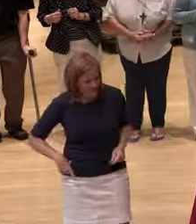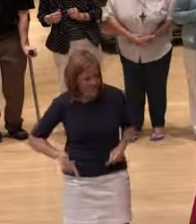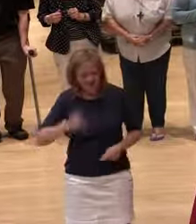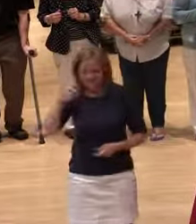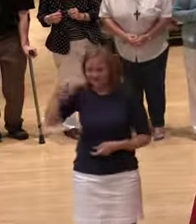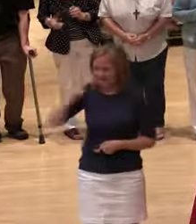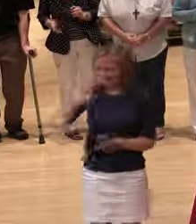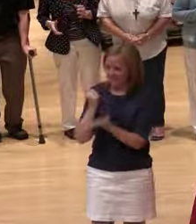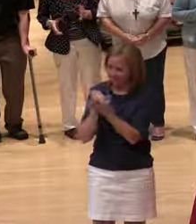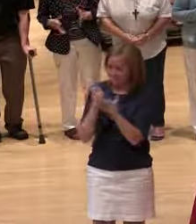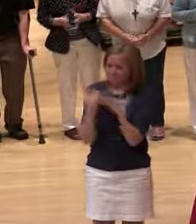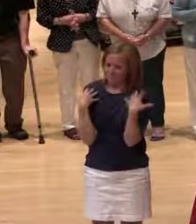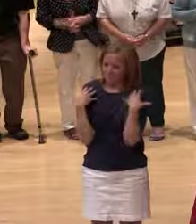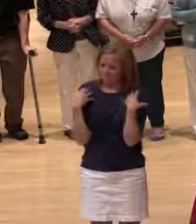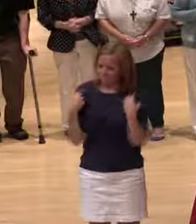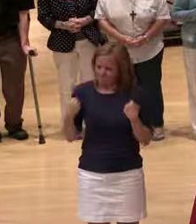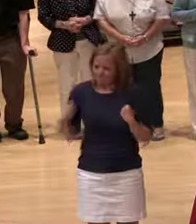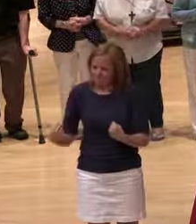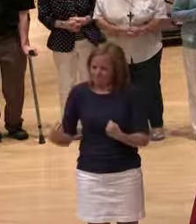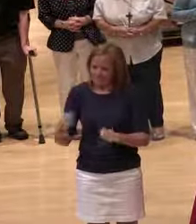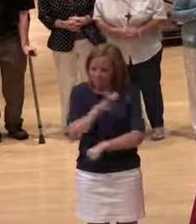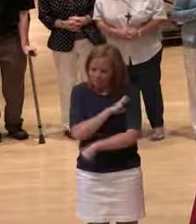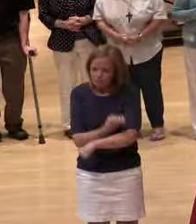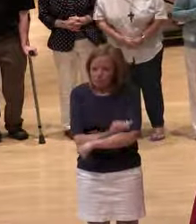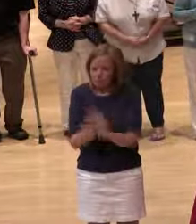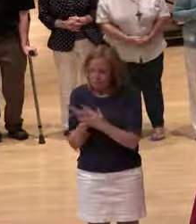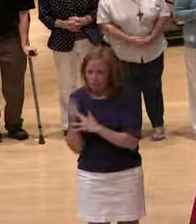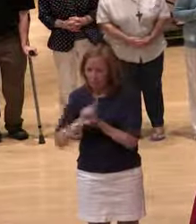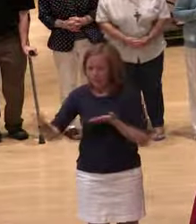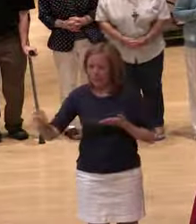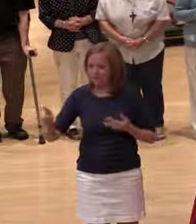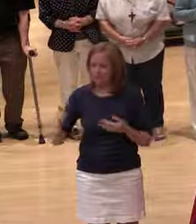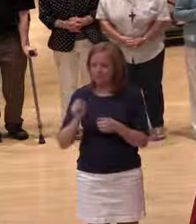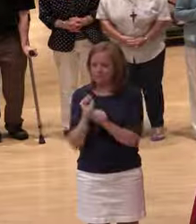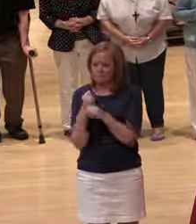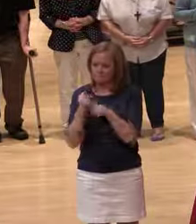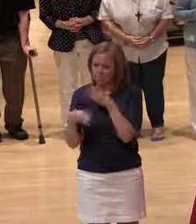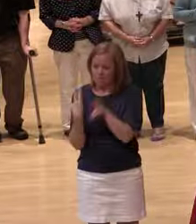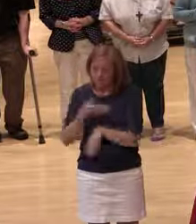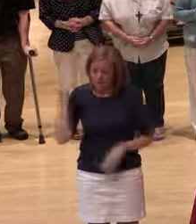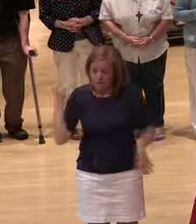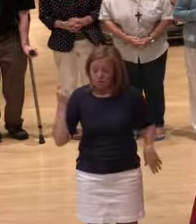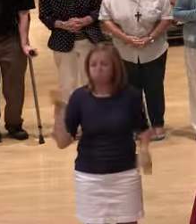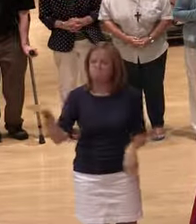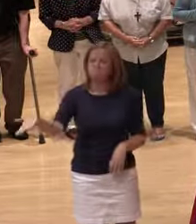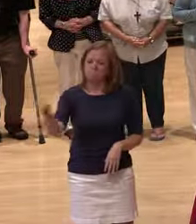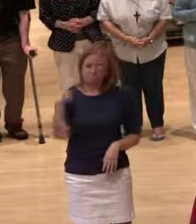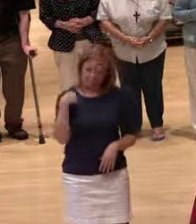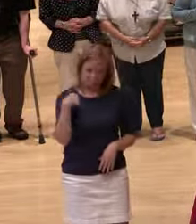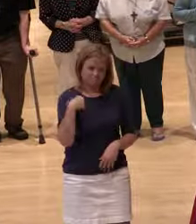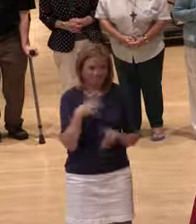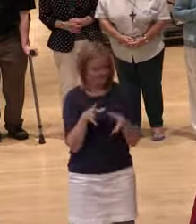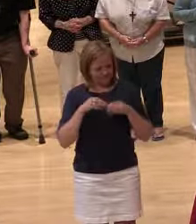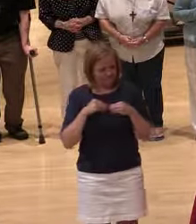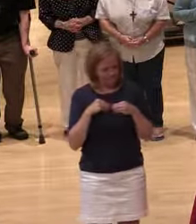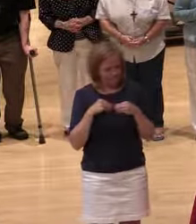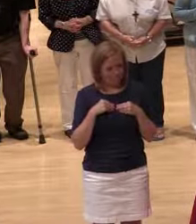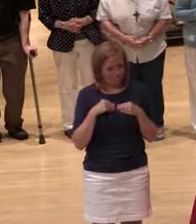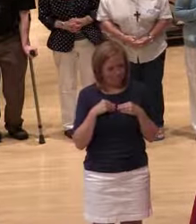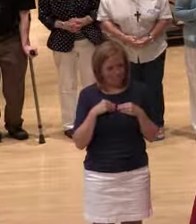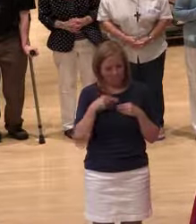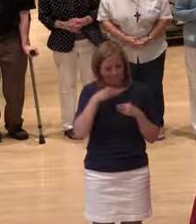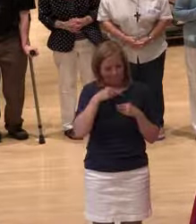God's help and strength and energy to get through this week and to make the world better. So please come up and take this portion of love that God has for